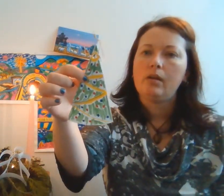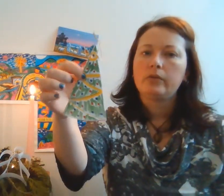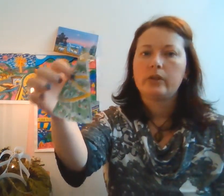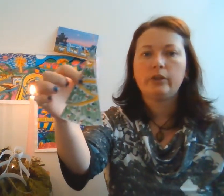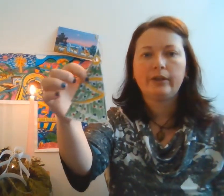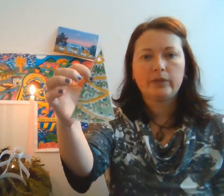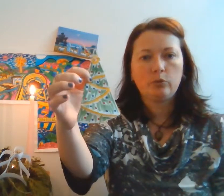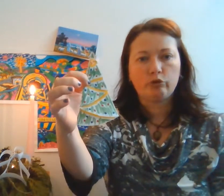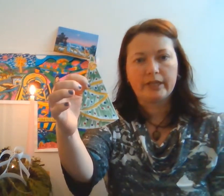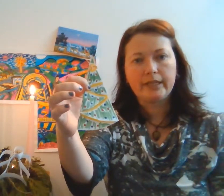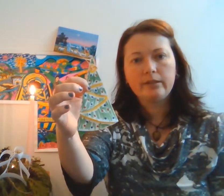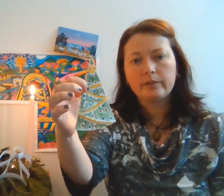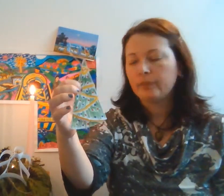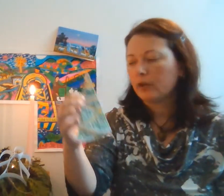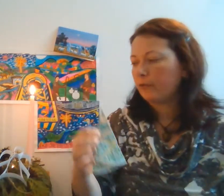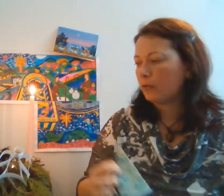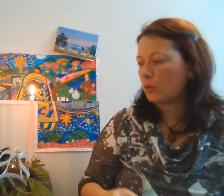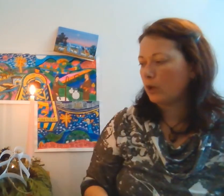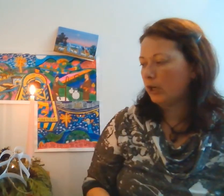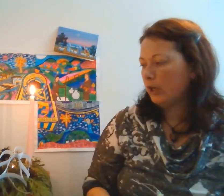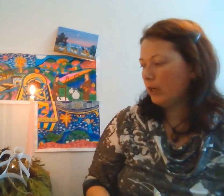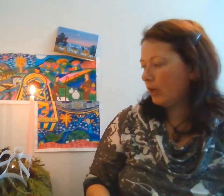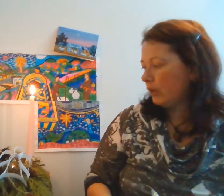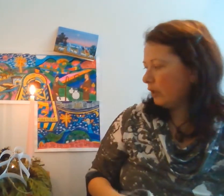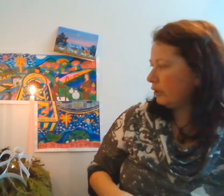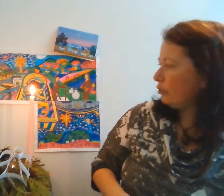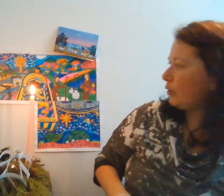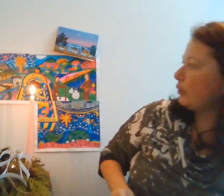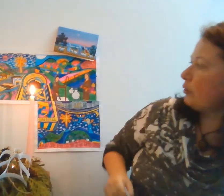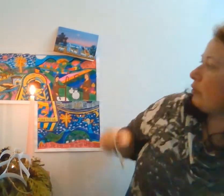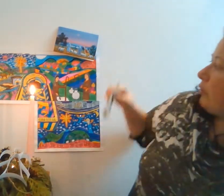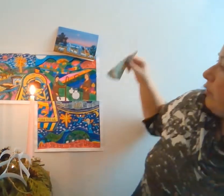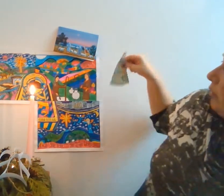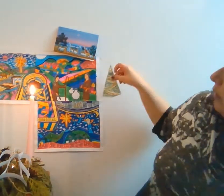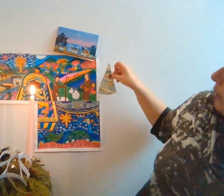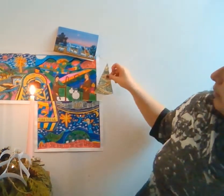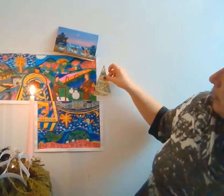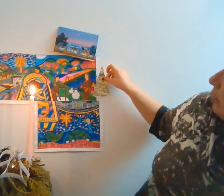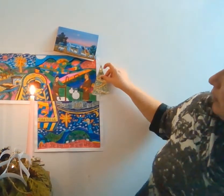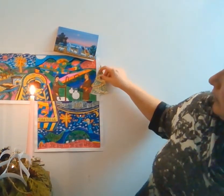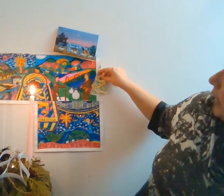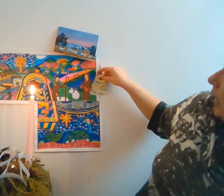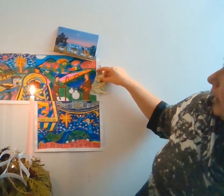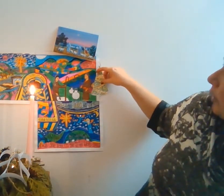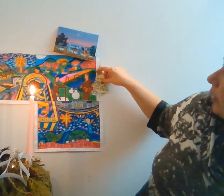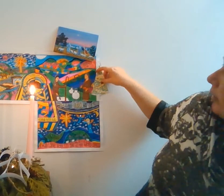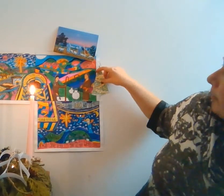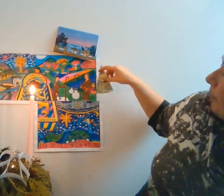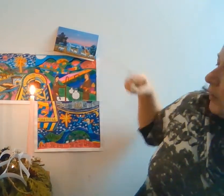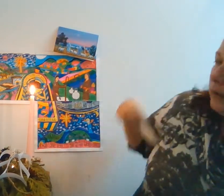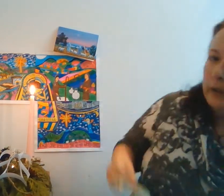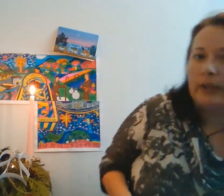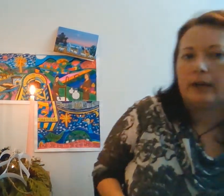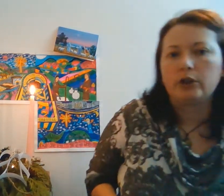So then you have some trees for your shepherds to hang out in. Now,